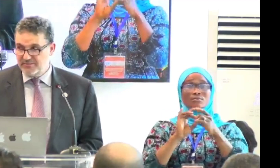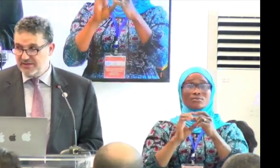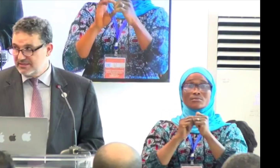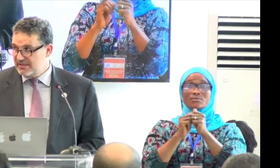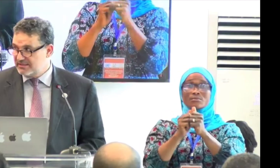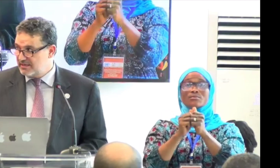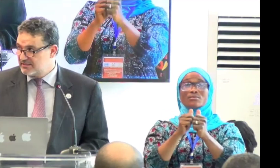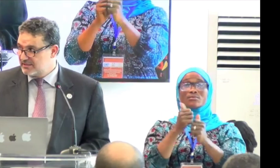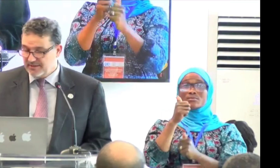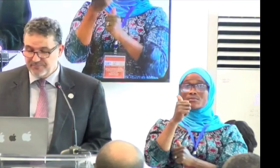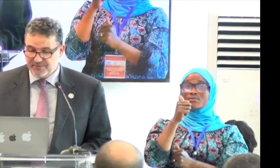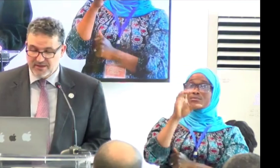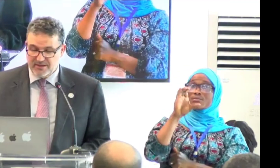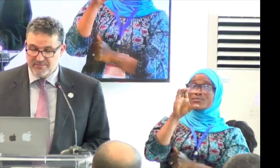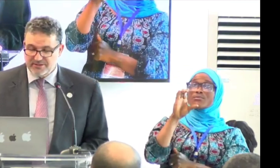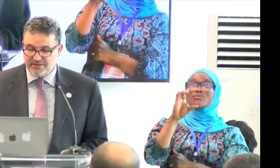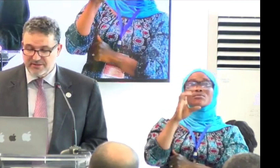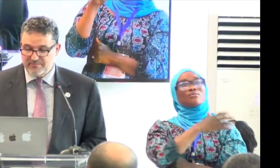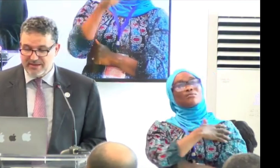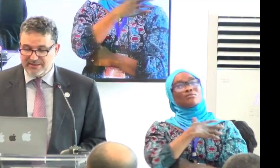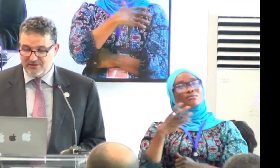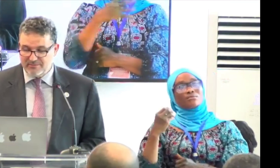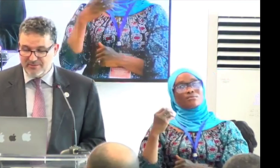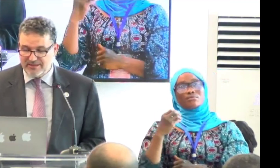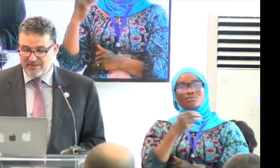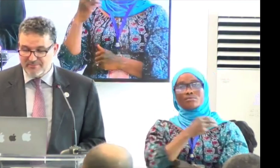10, Excellency Mr.